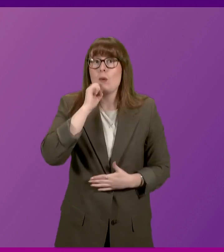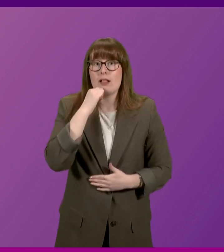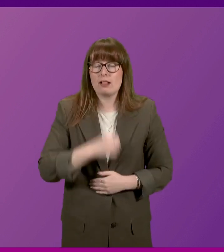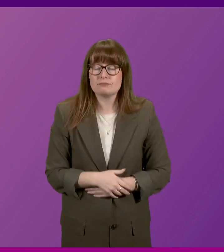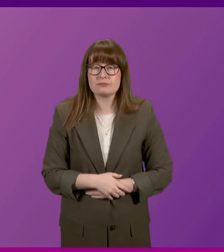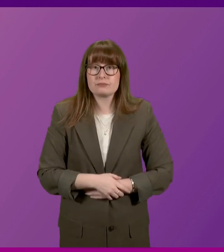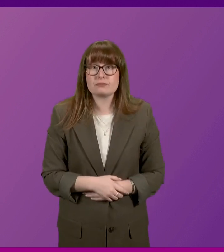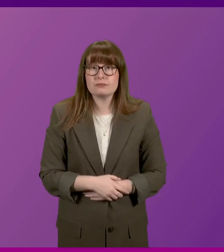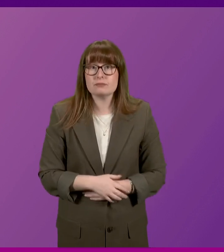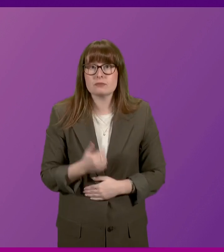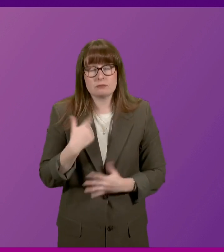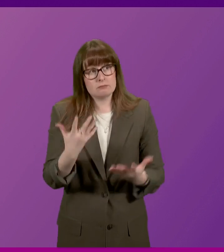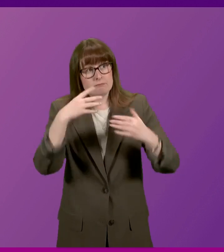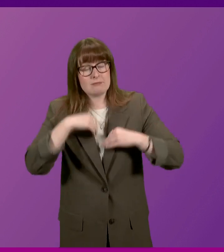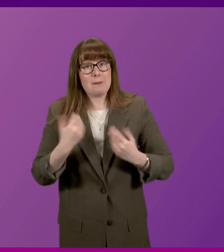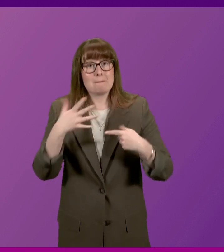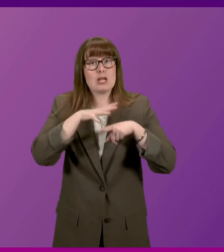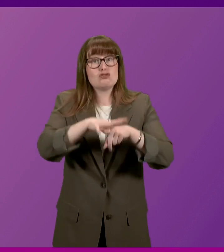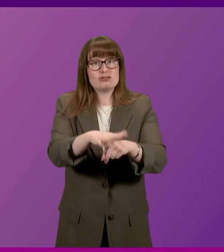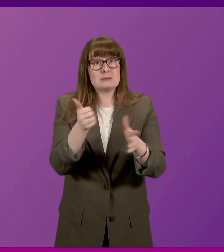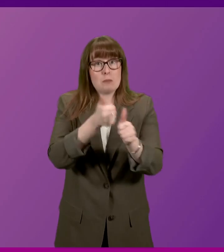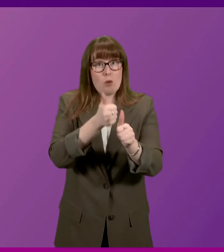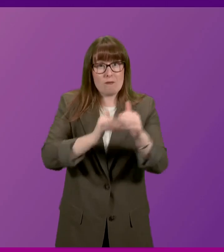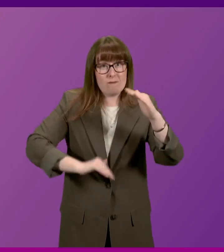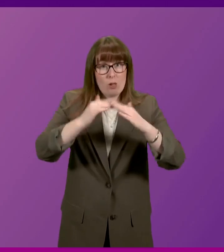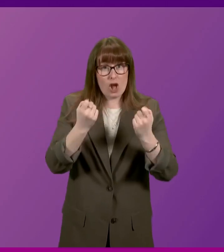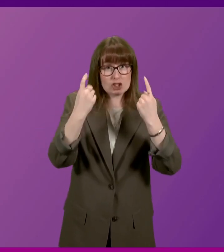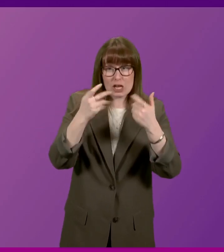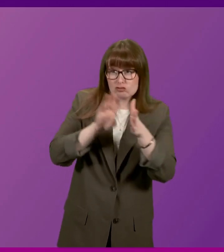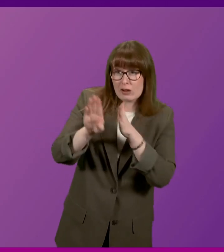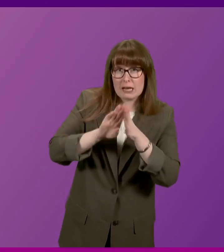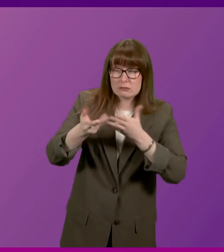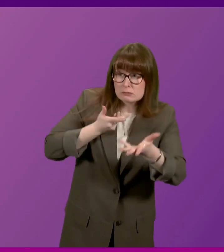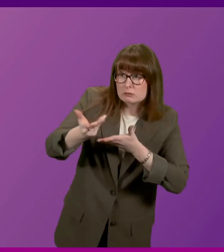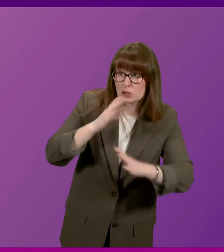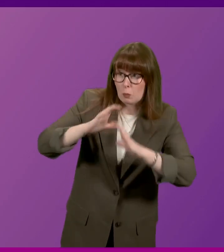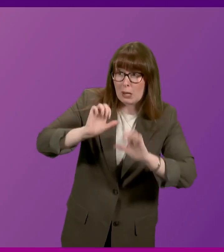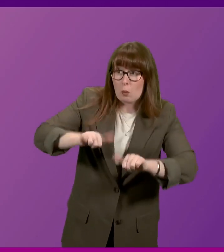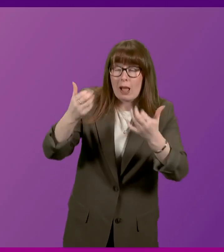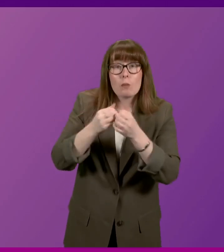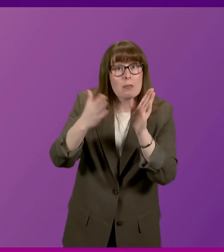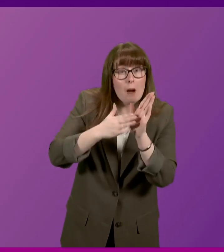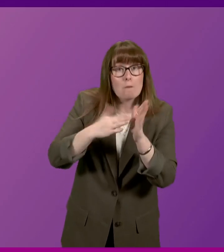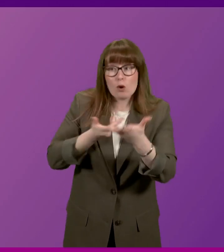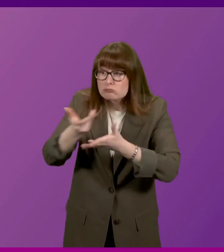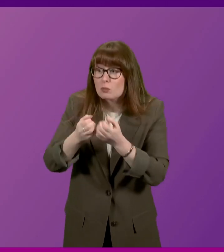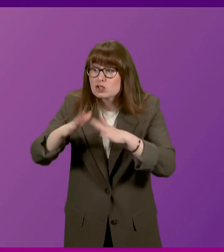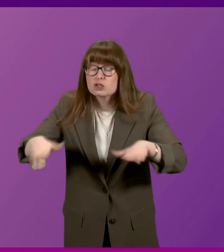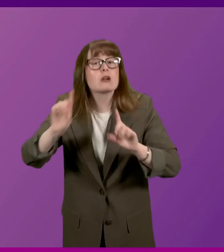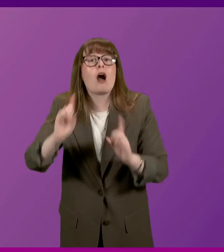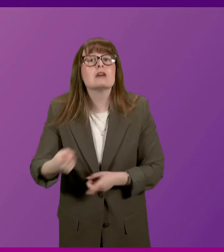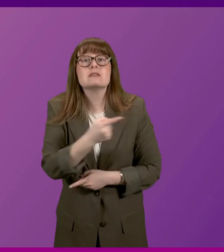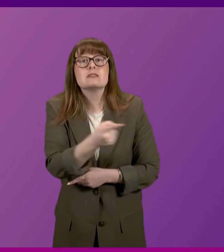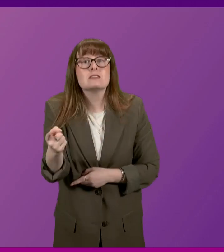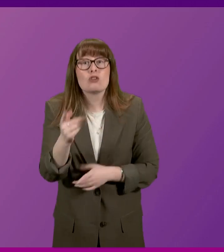what we were hearing that as mainstream support workers didn't have the training to communicate with the mothers or with the children or understand